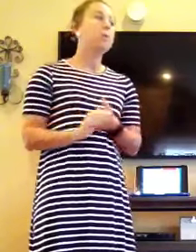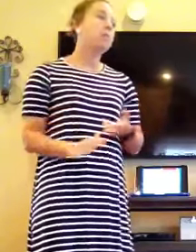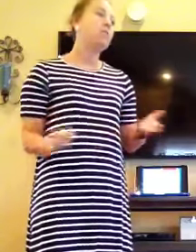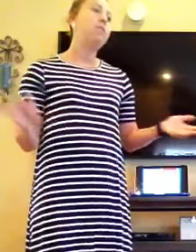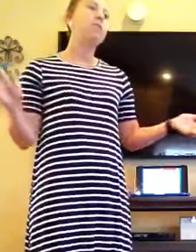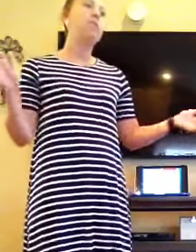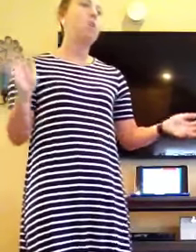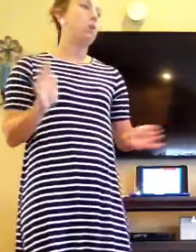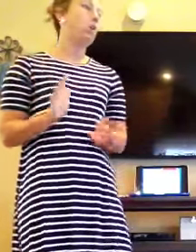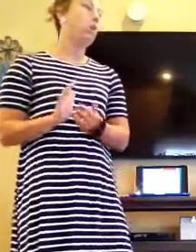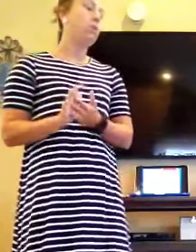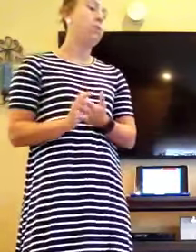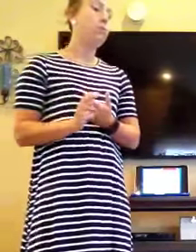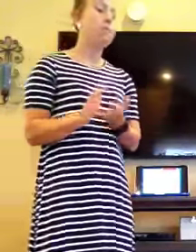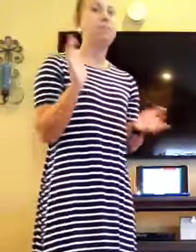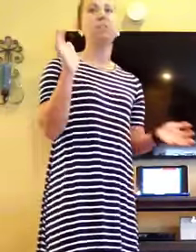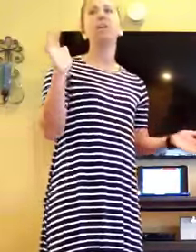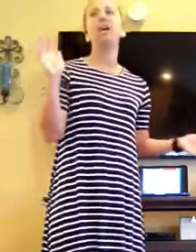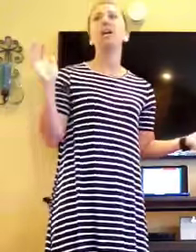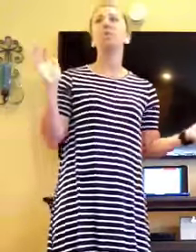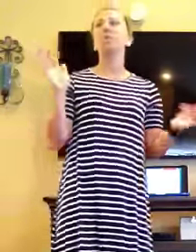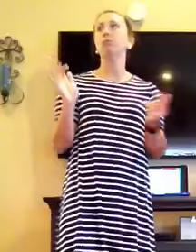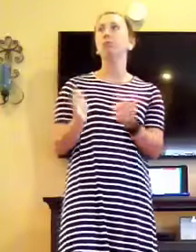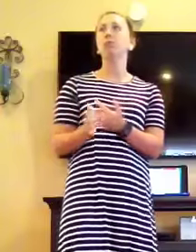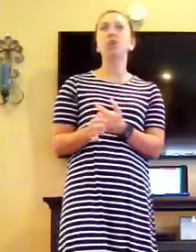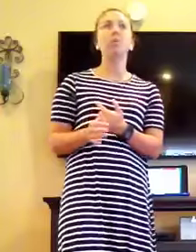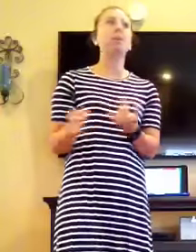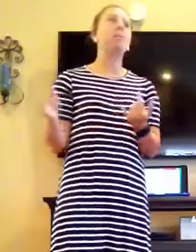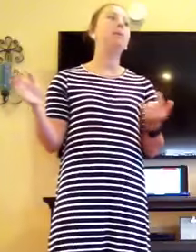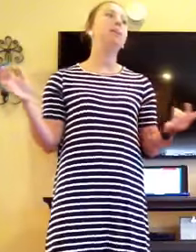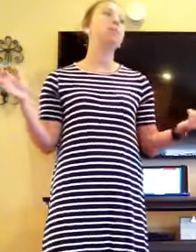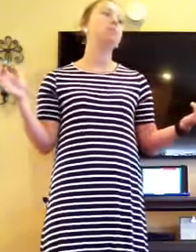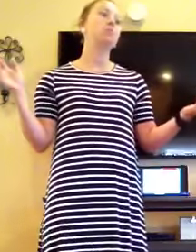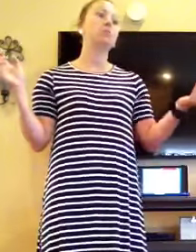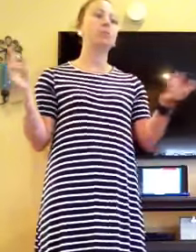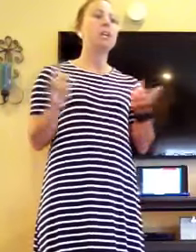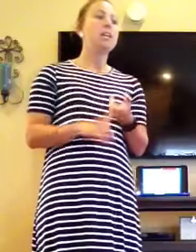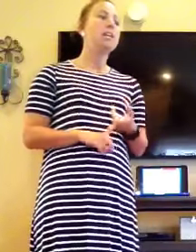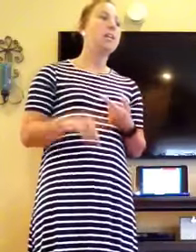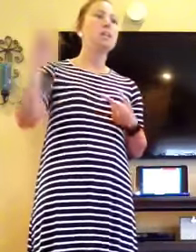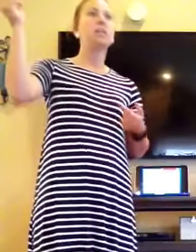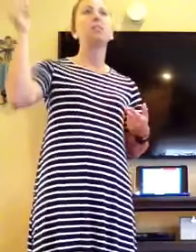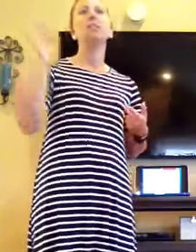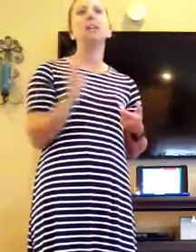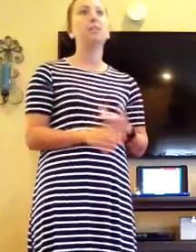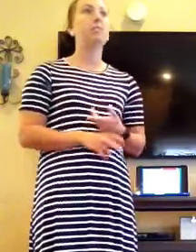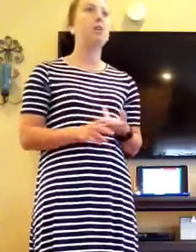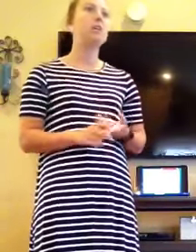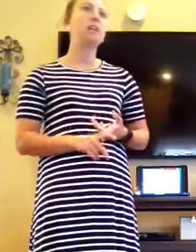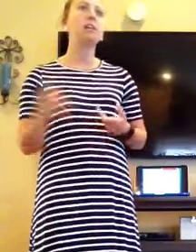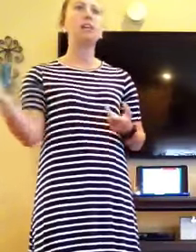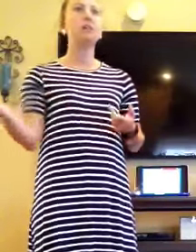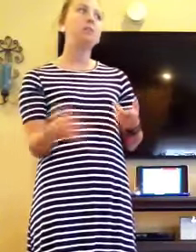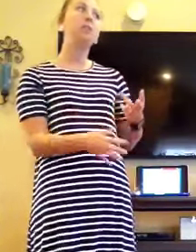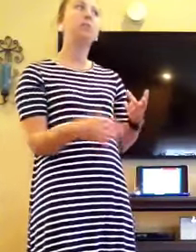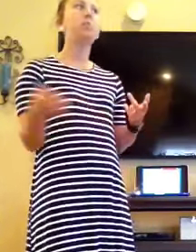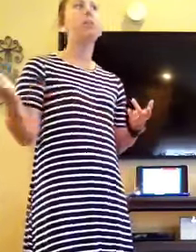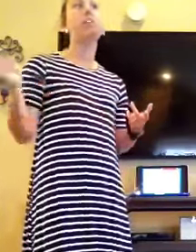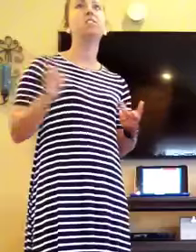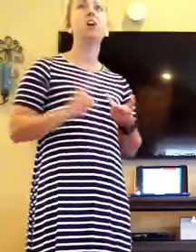sweeping the floor, wiping the tables, sharpening pencils, getting the Kleenex box out of the cubby to replace the